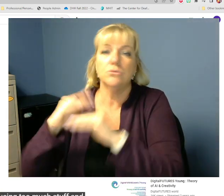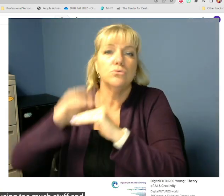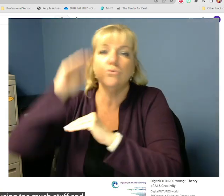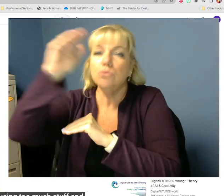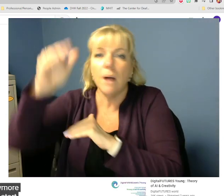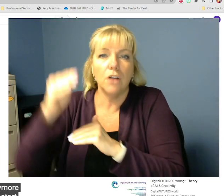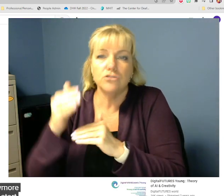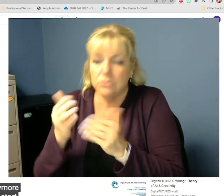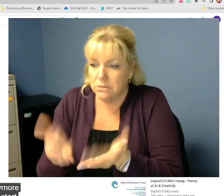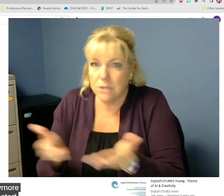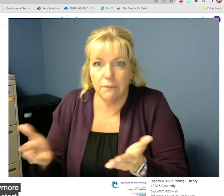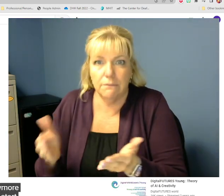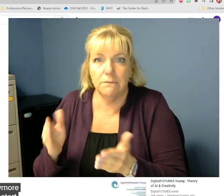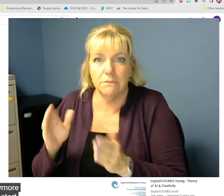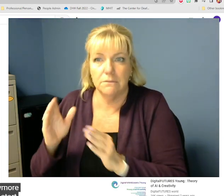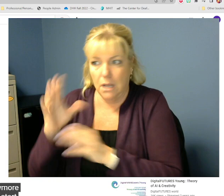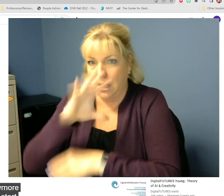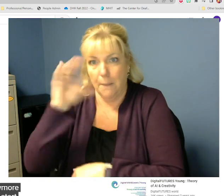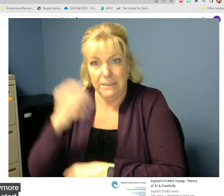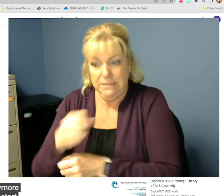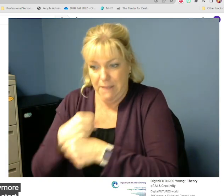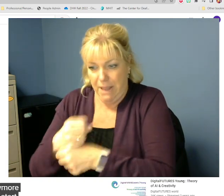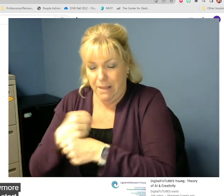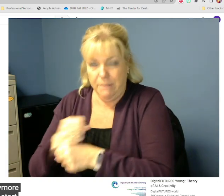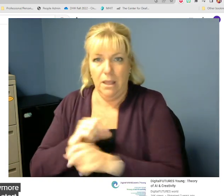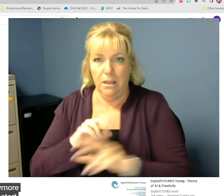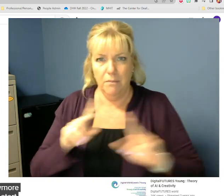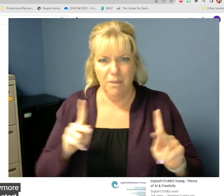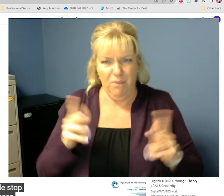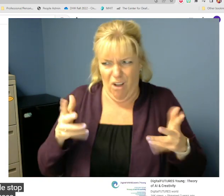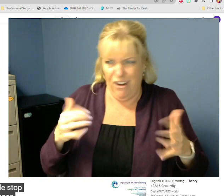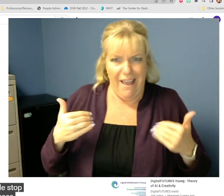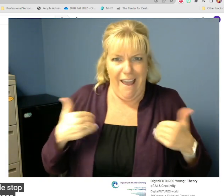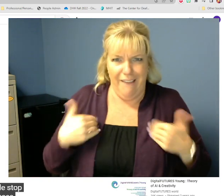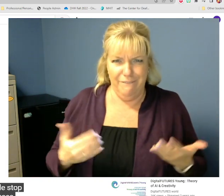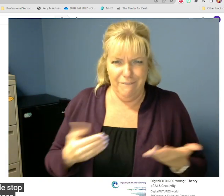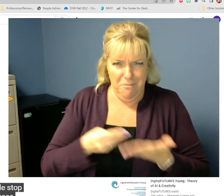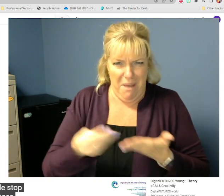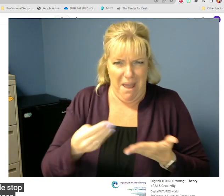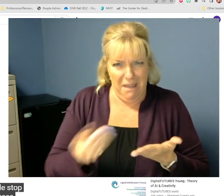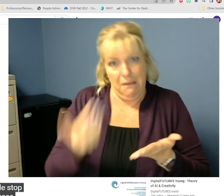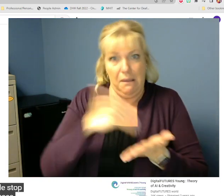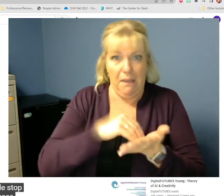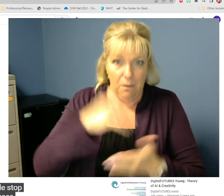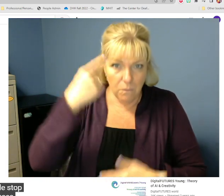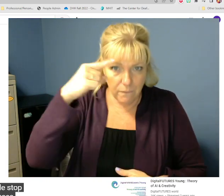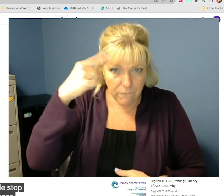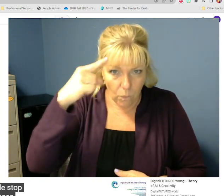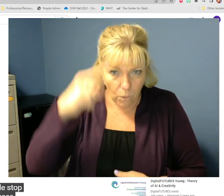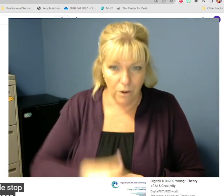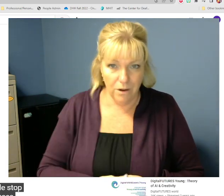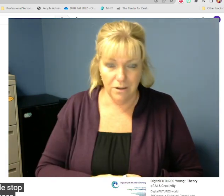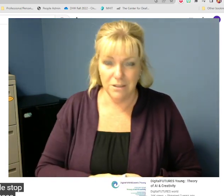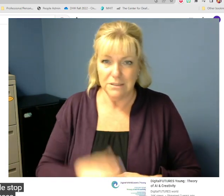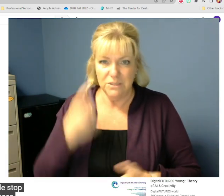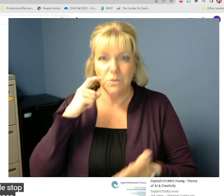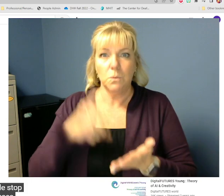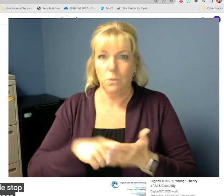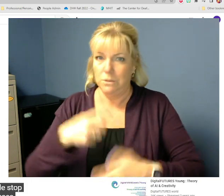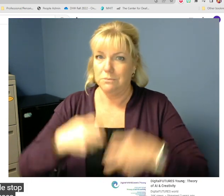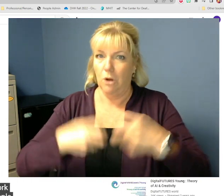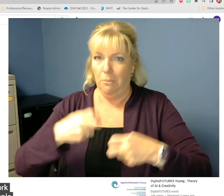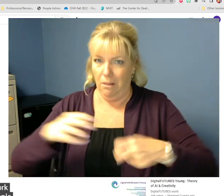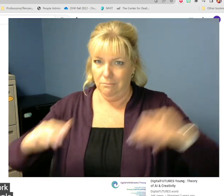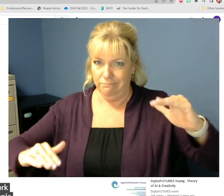stuff, and people aren't buying it as much anymore. And you can see how that's going to start to snowball, because when people stop buying those goods,